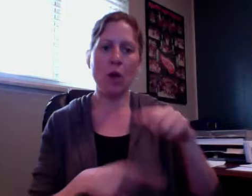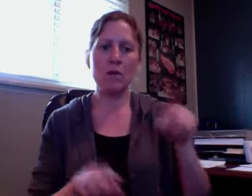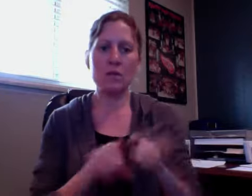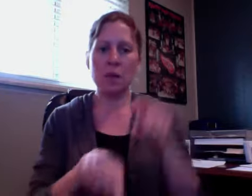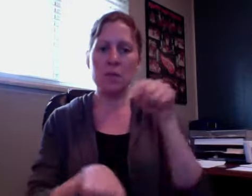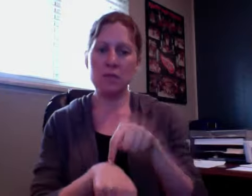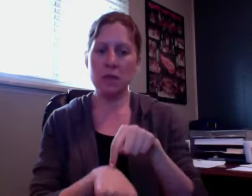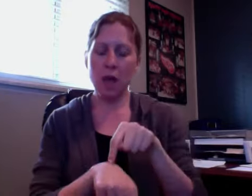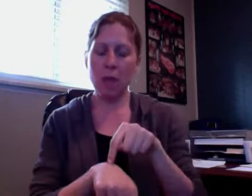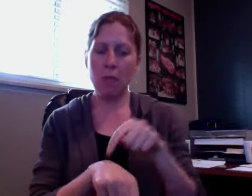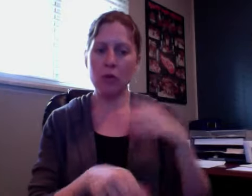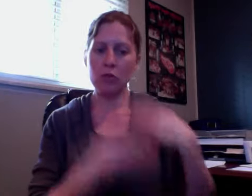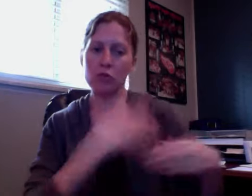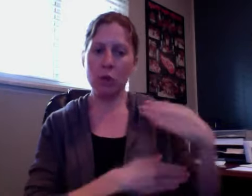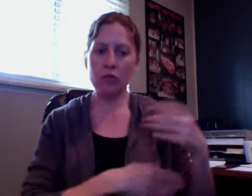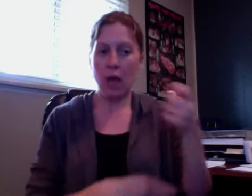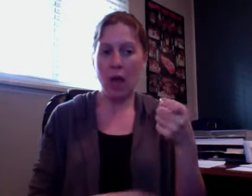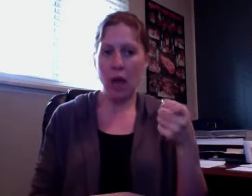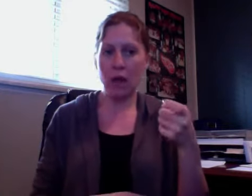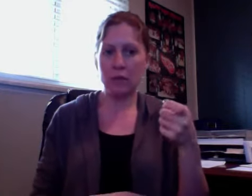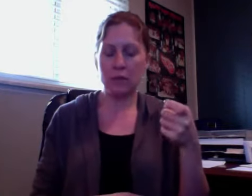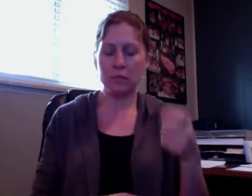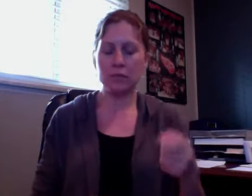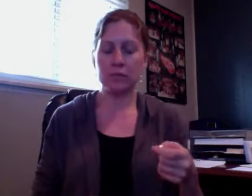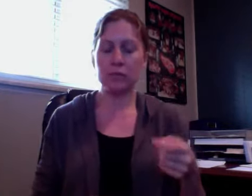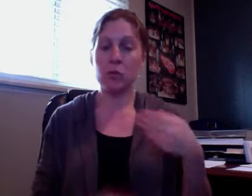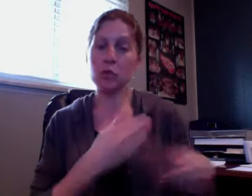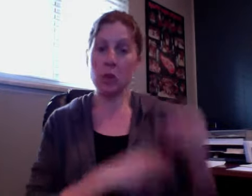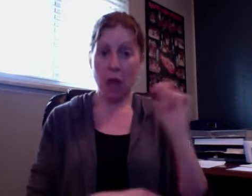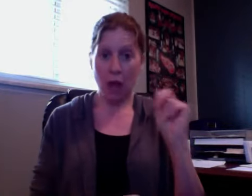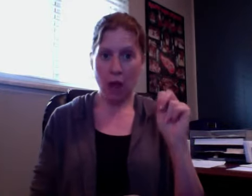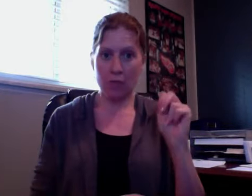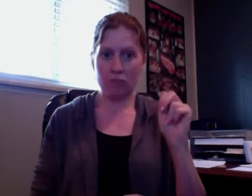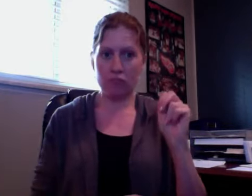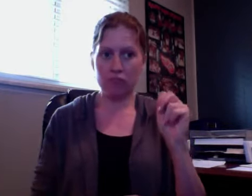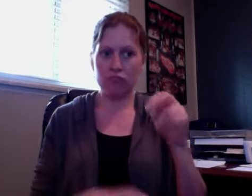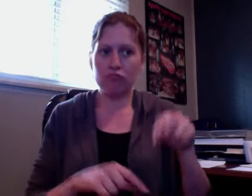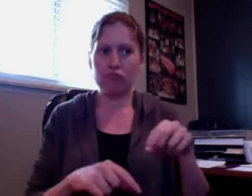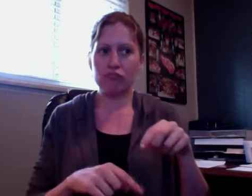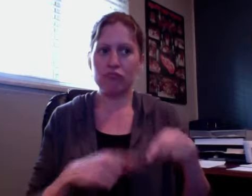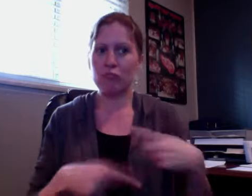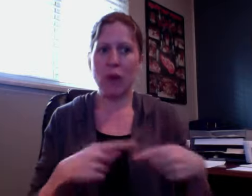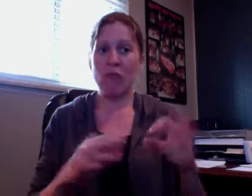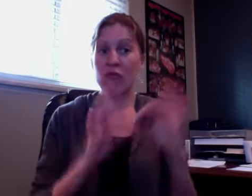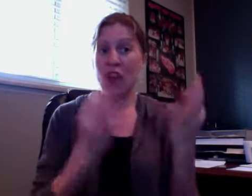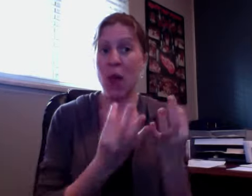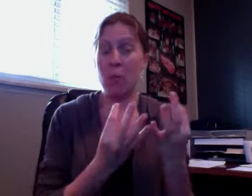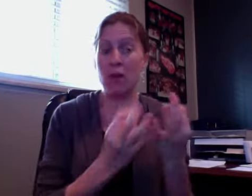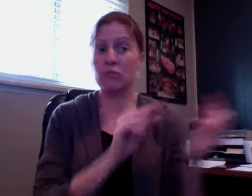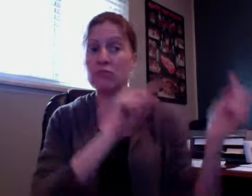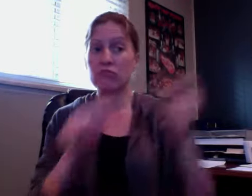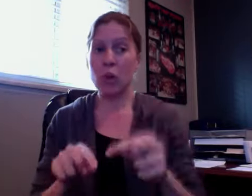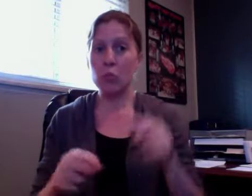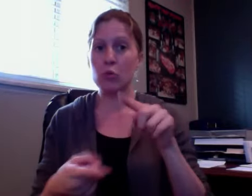Generation Enya was about families that brought their children to the United States from other Hispanic countries to move away